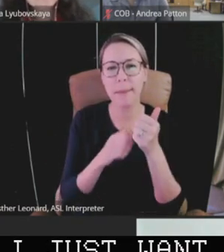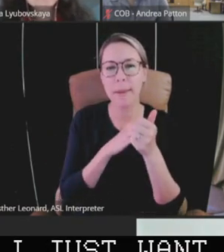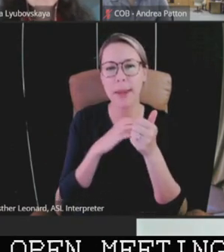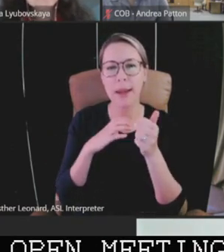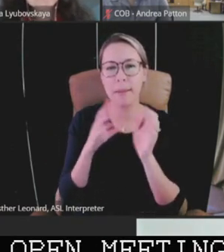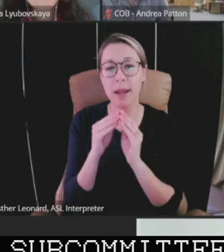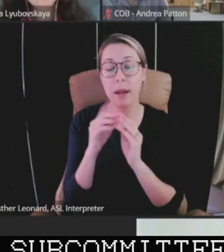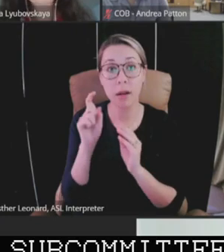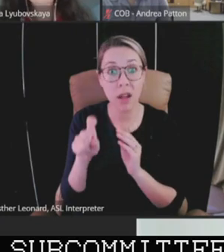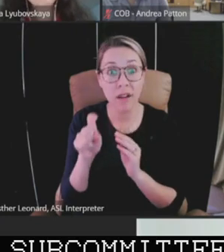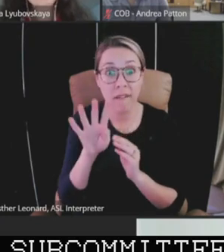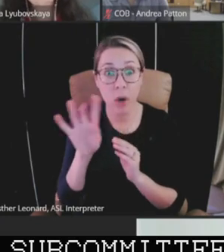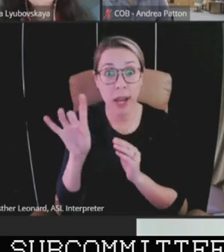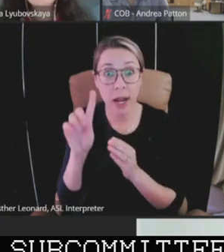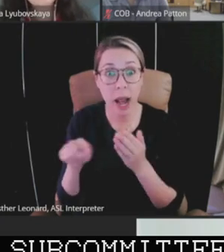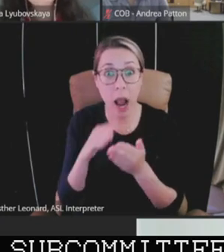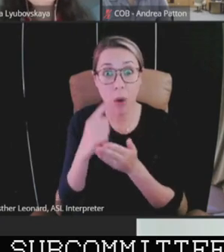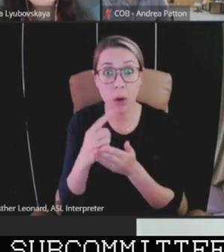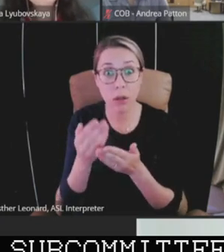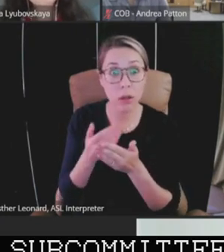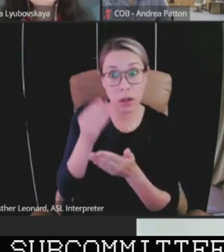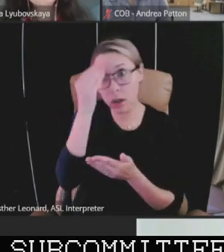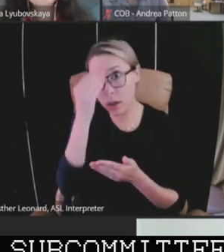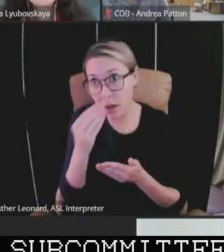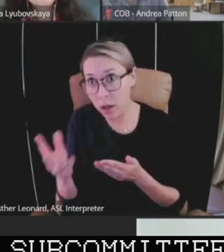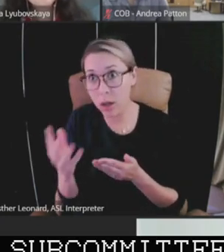public input, that sort of thing.